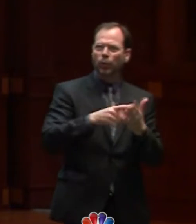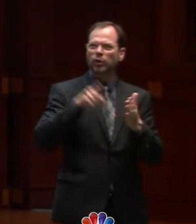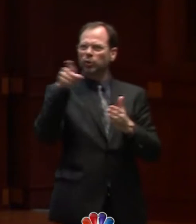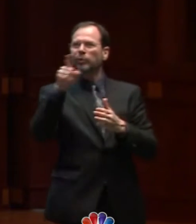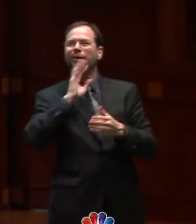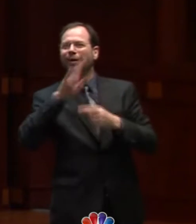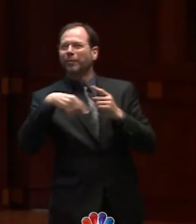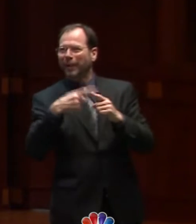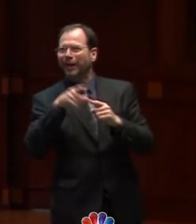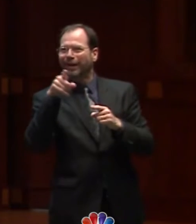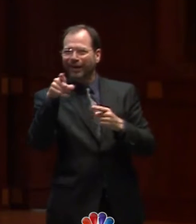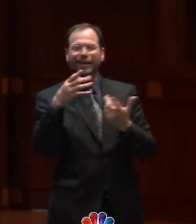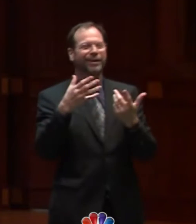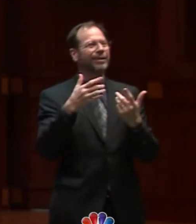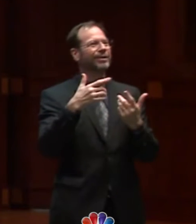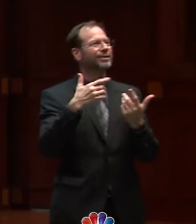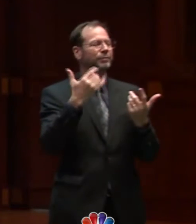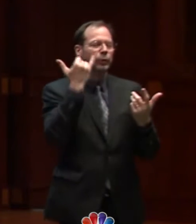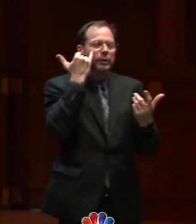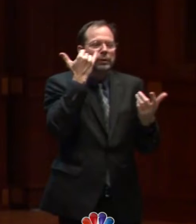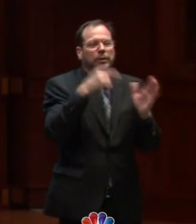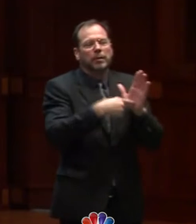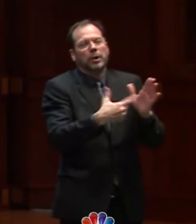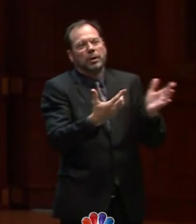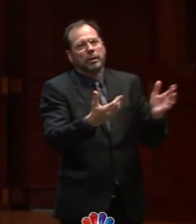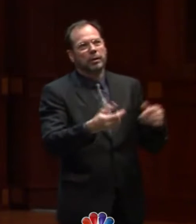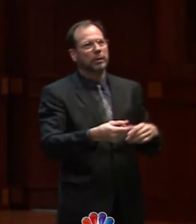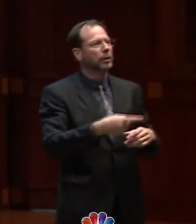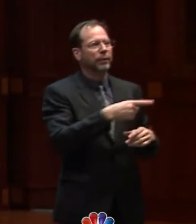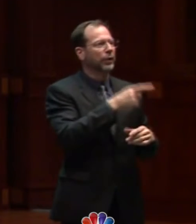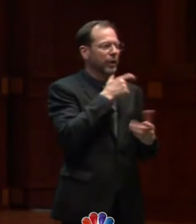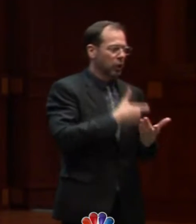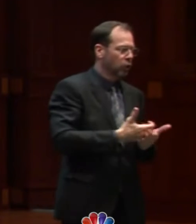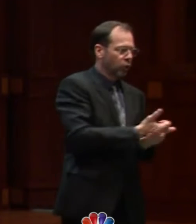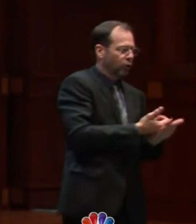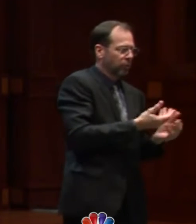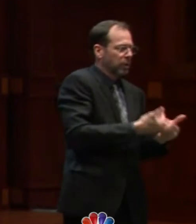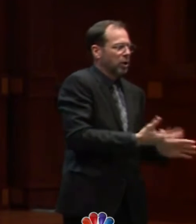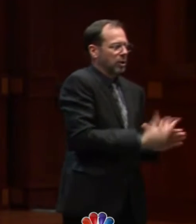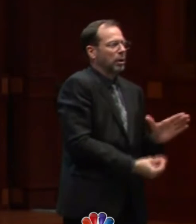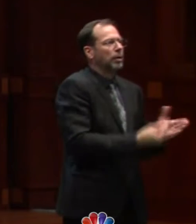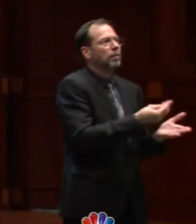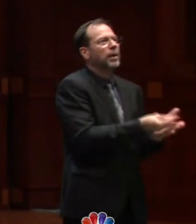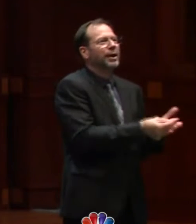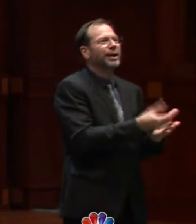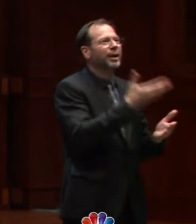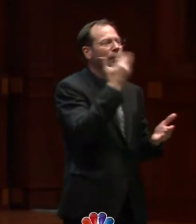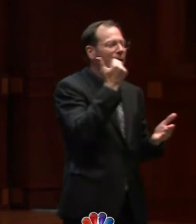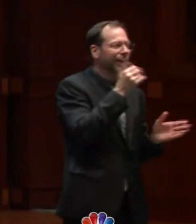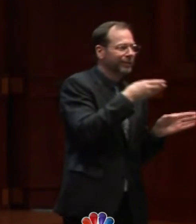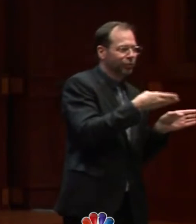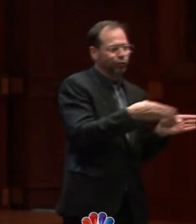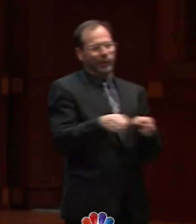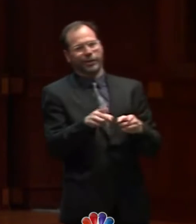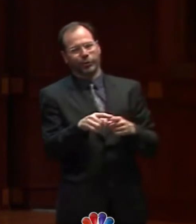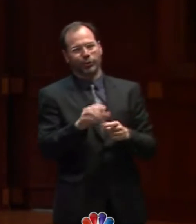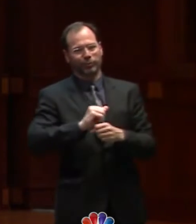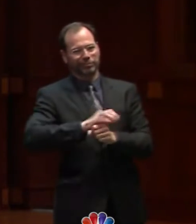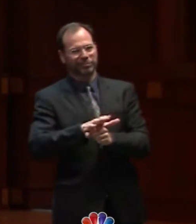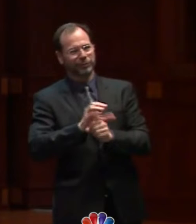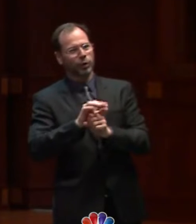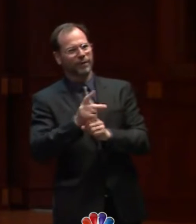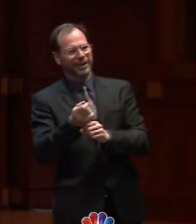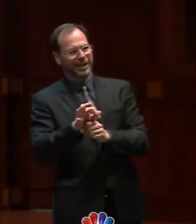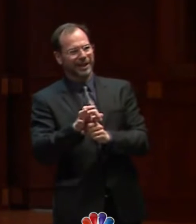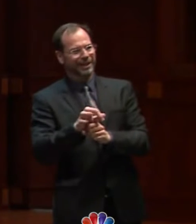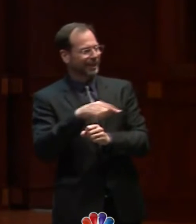talking about, let's say, lost income by some who are responding to COVID-19. We